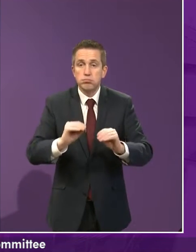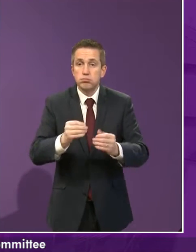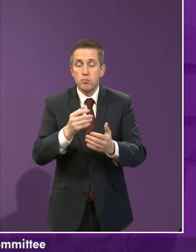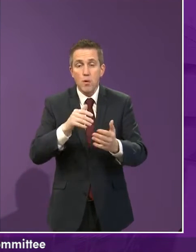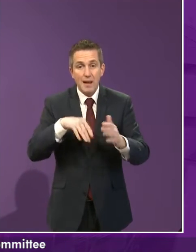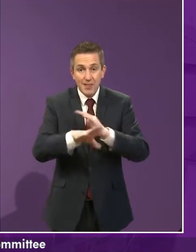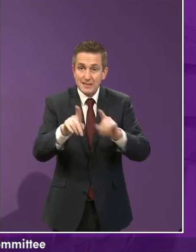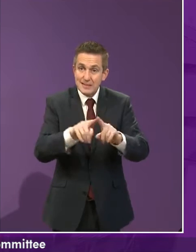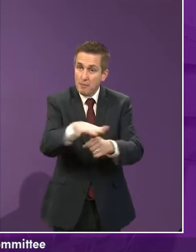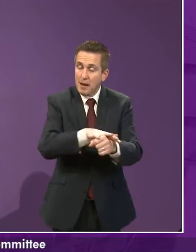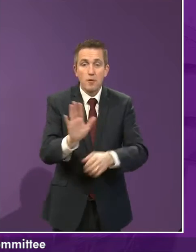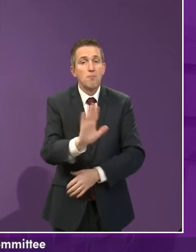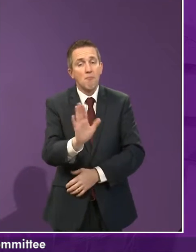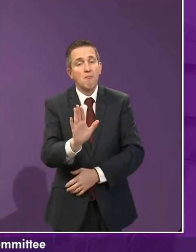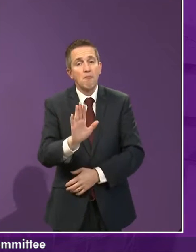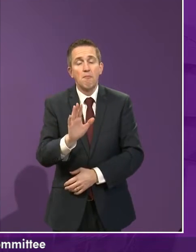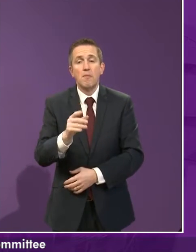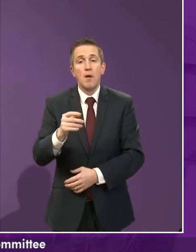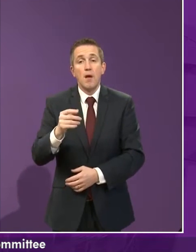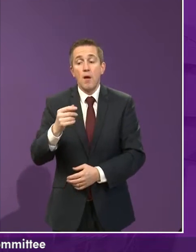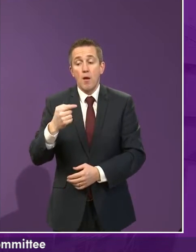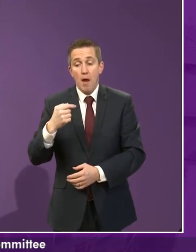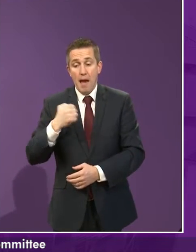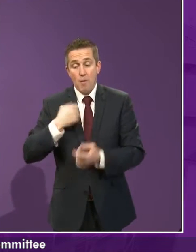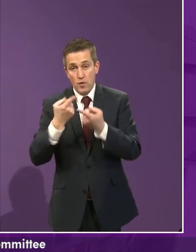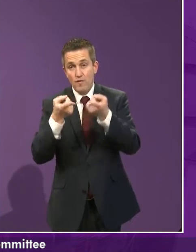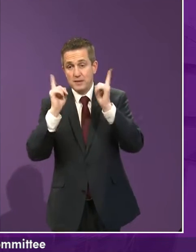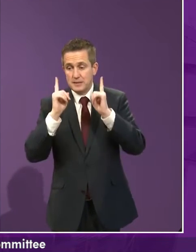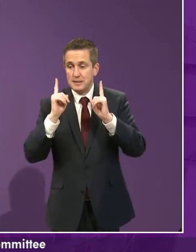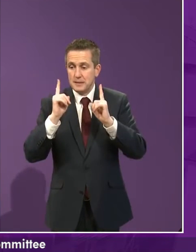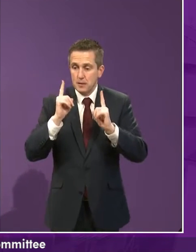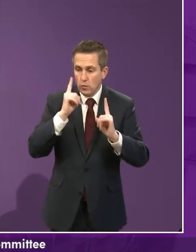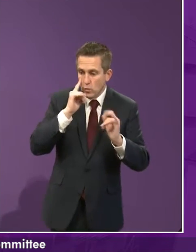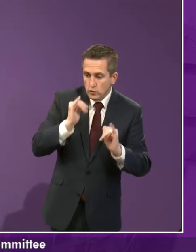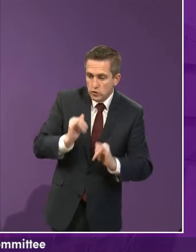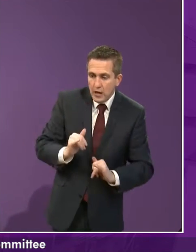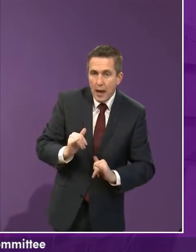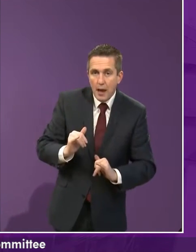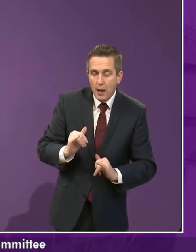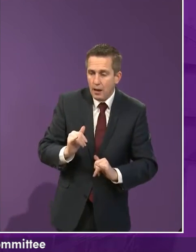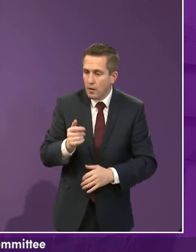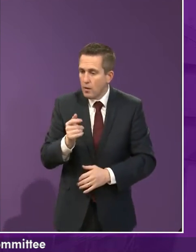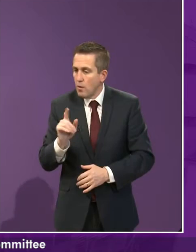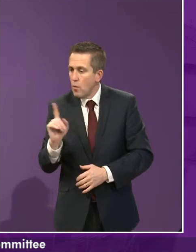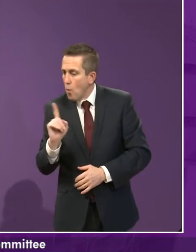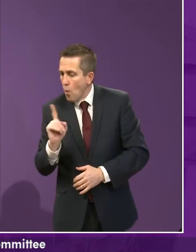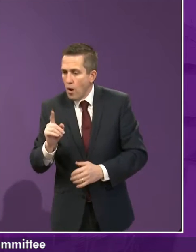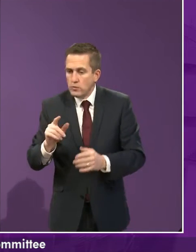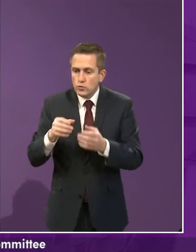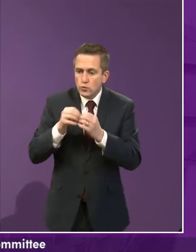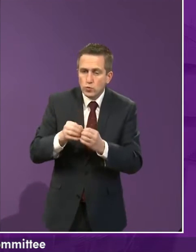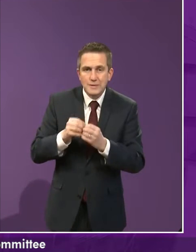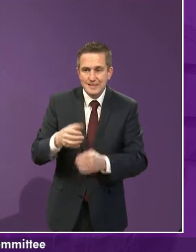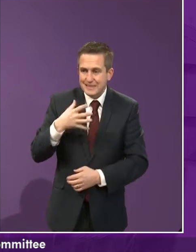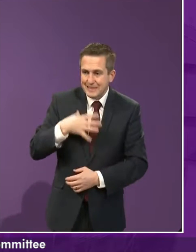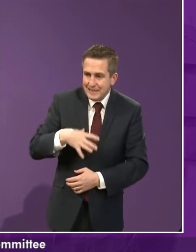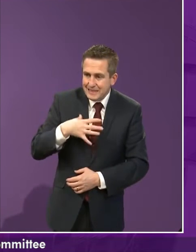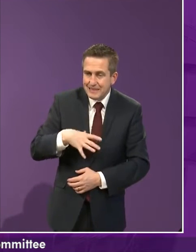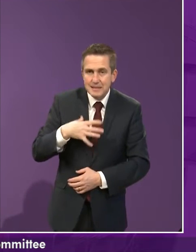So like Edinburgh, we would be looking to ensure that we can have give the student an